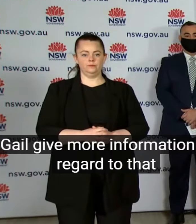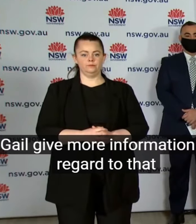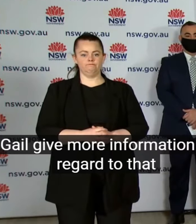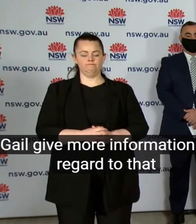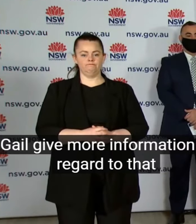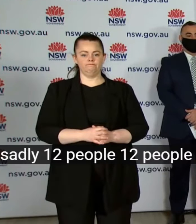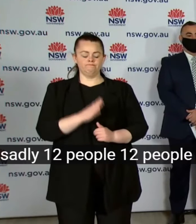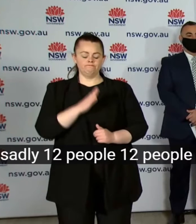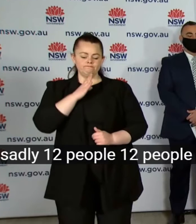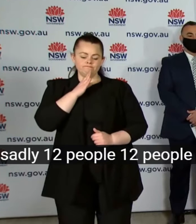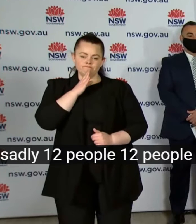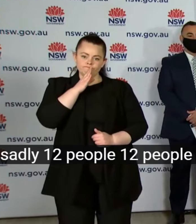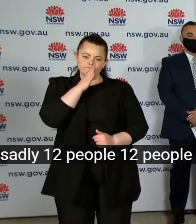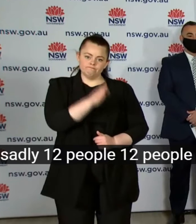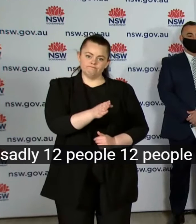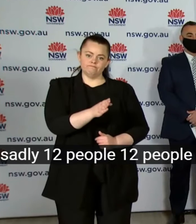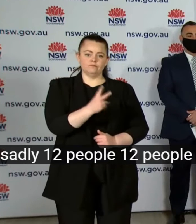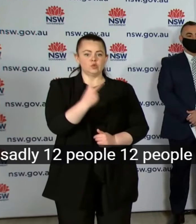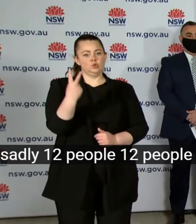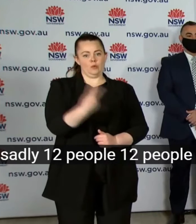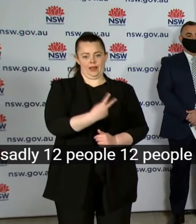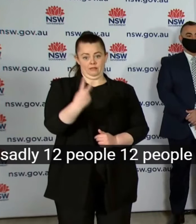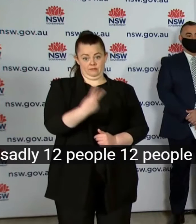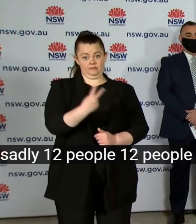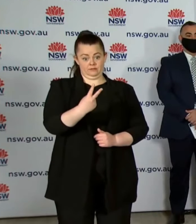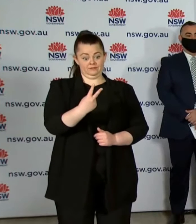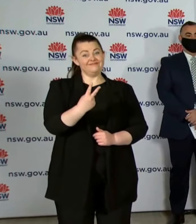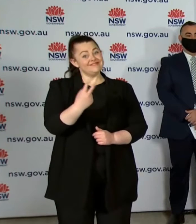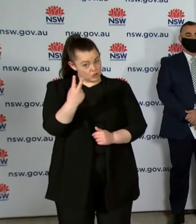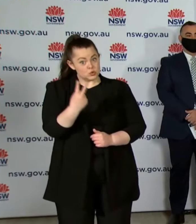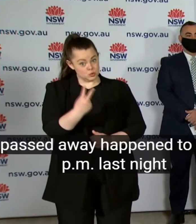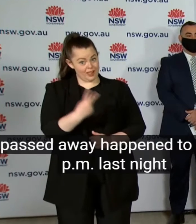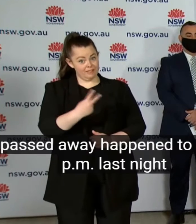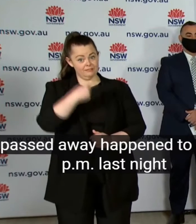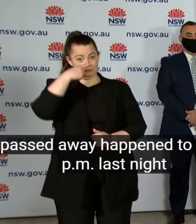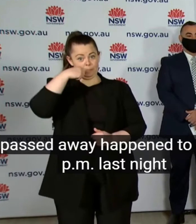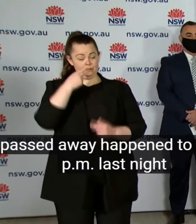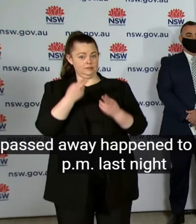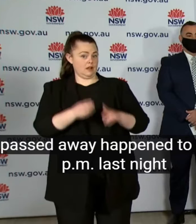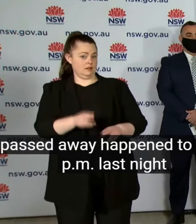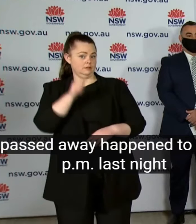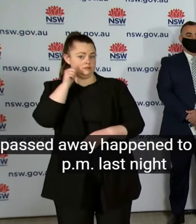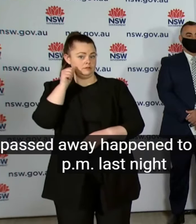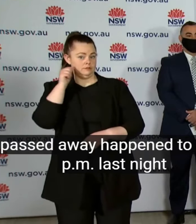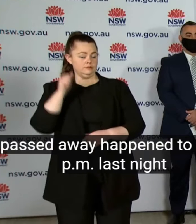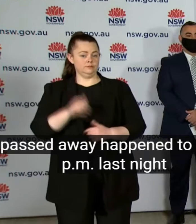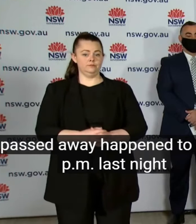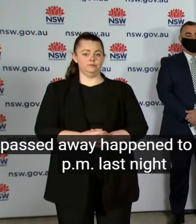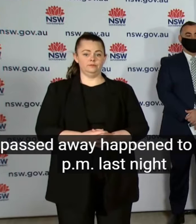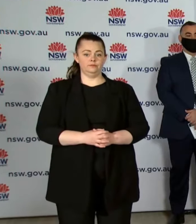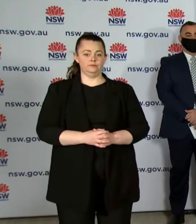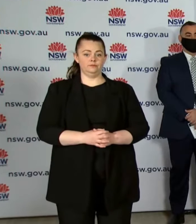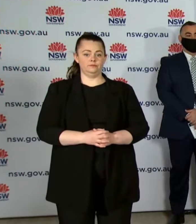Sadly, 12 people passed away up until 8 p.m. last night. There were